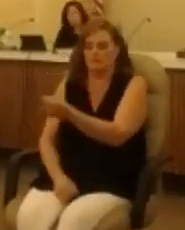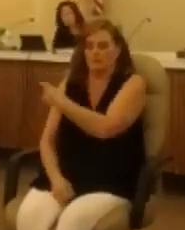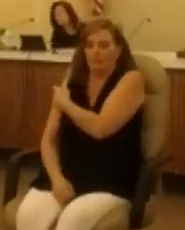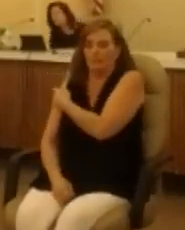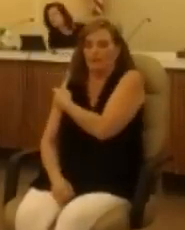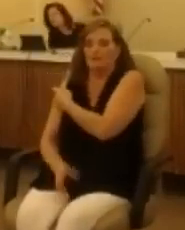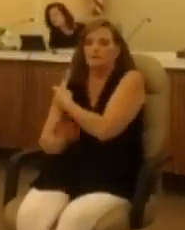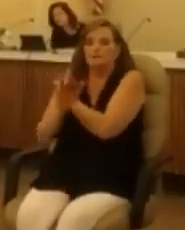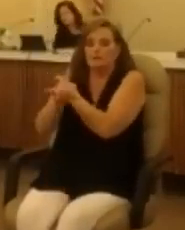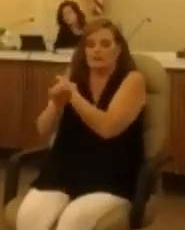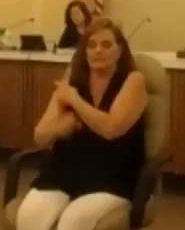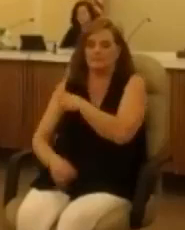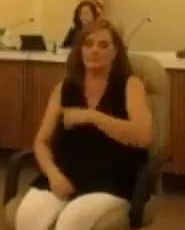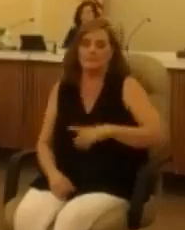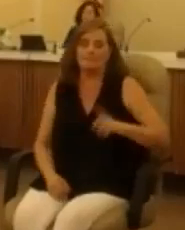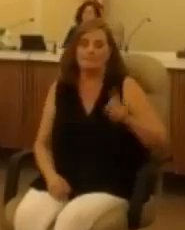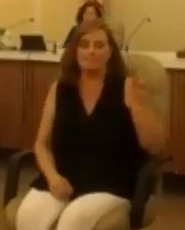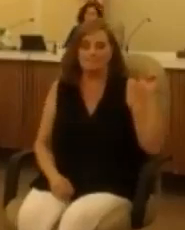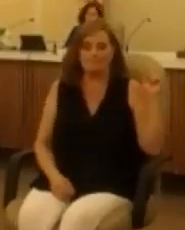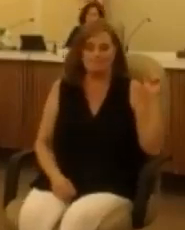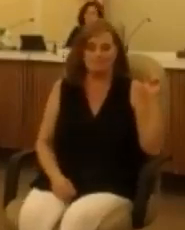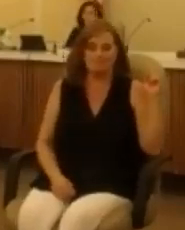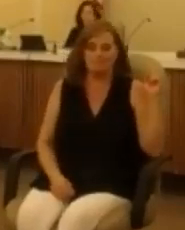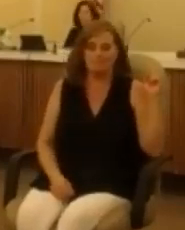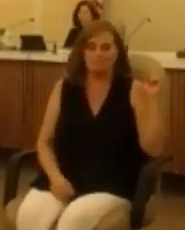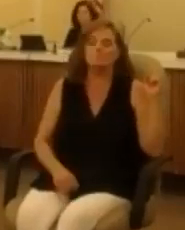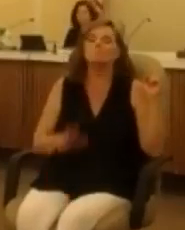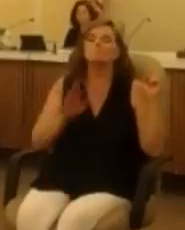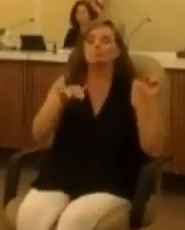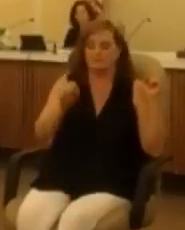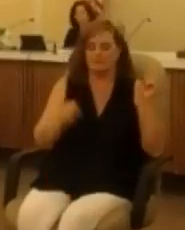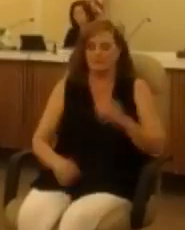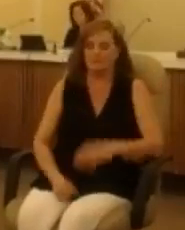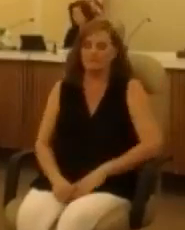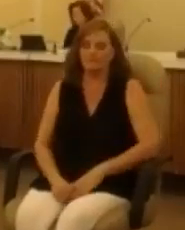Bolzner, Aye. Supervisor Schultz. Aye.